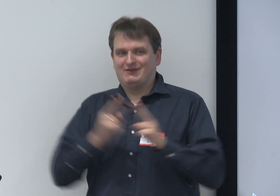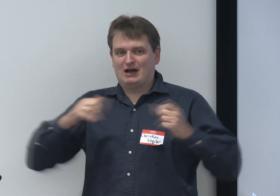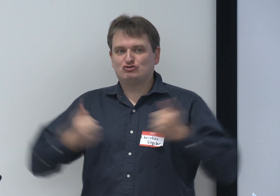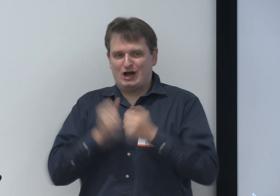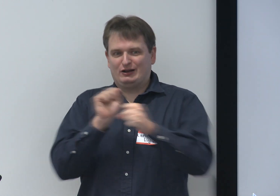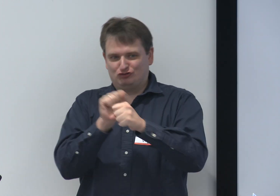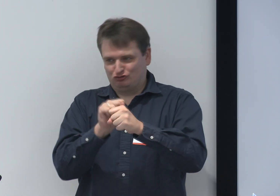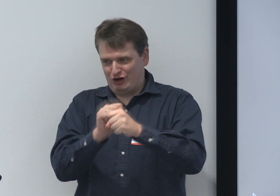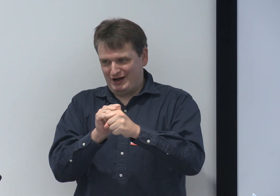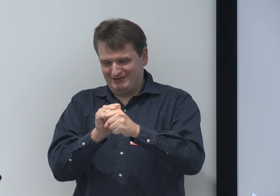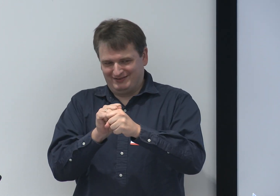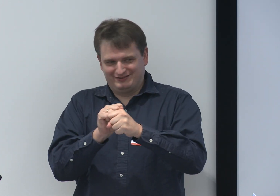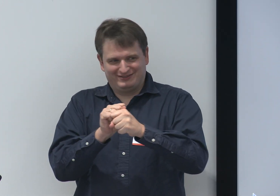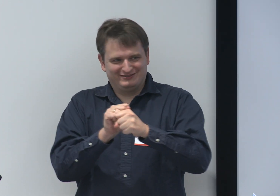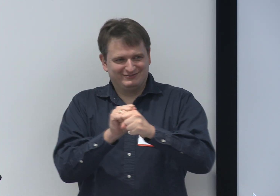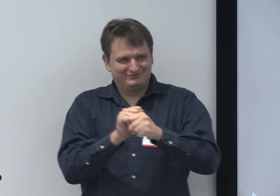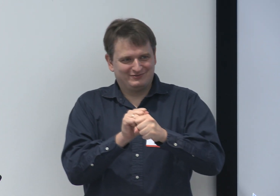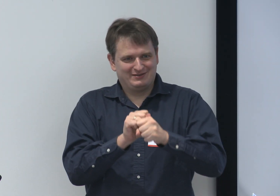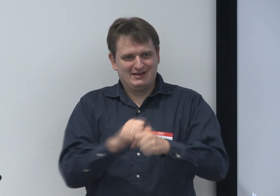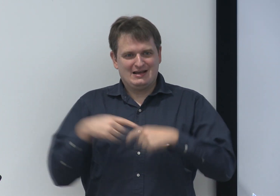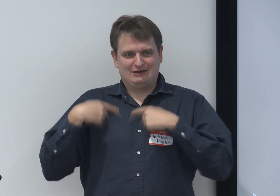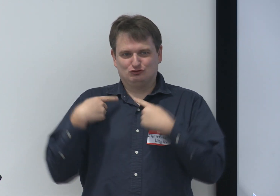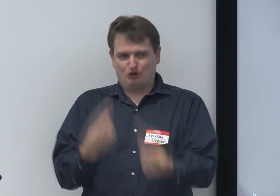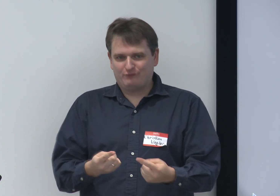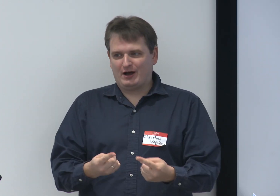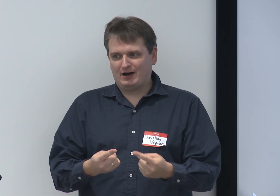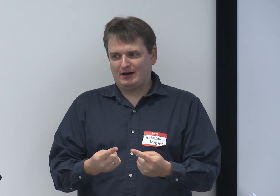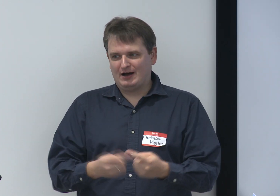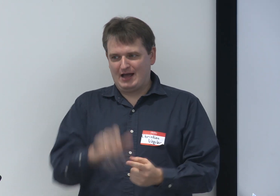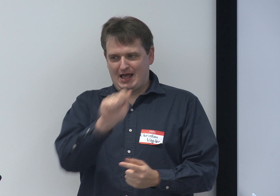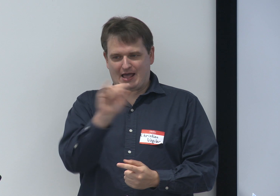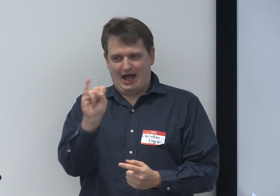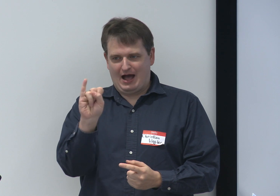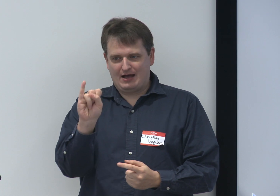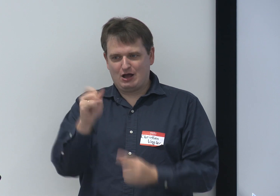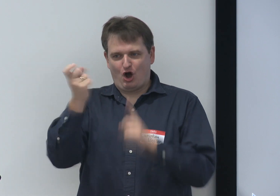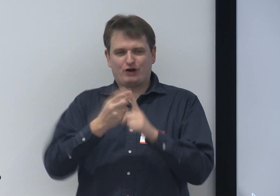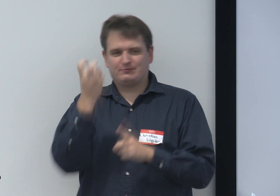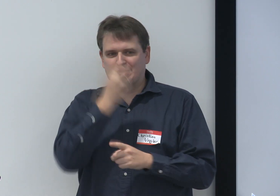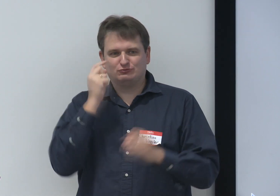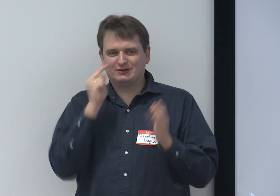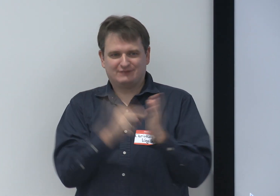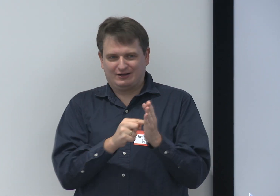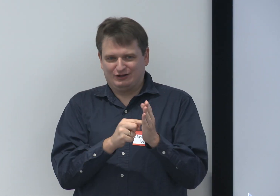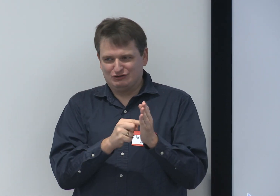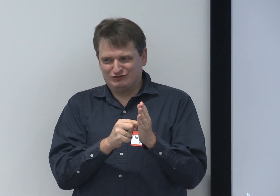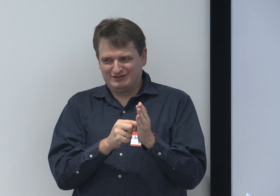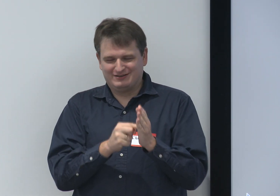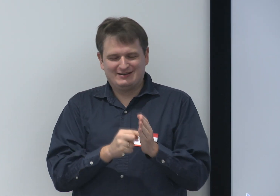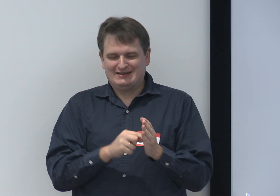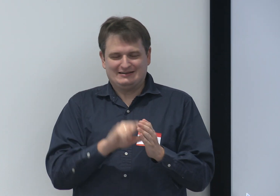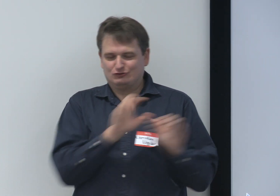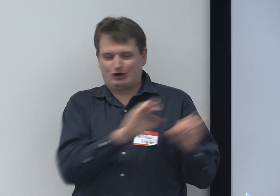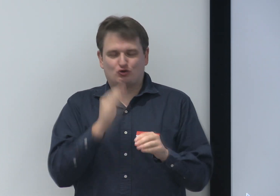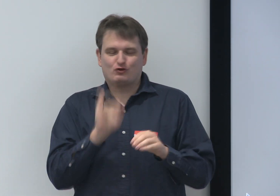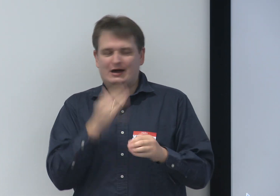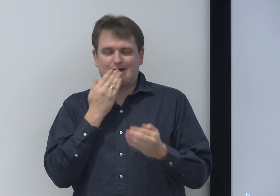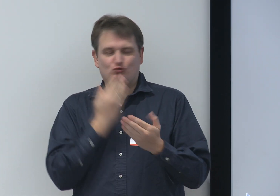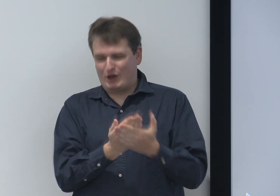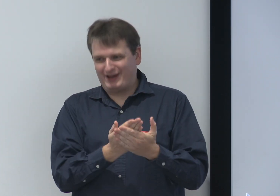it. And that's a very challenging task. So far, automatic speech recognition, AI, ASR, has